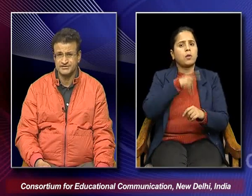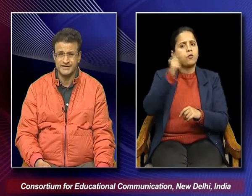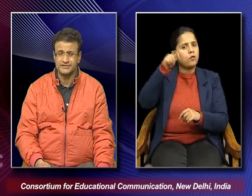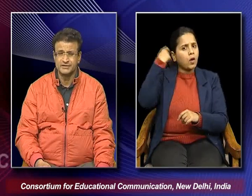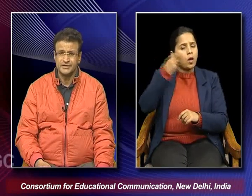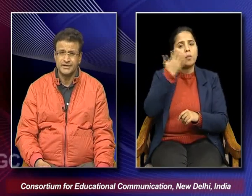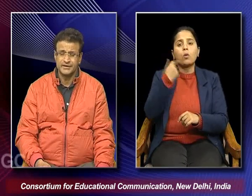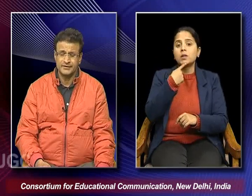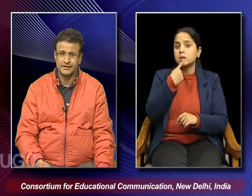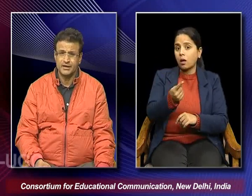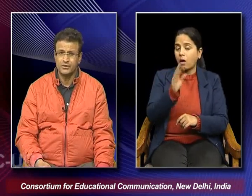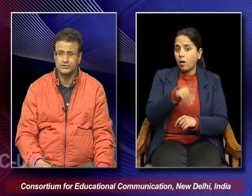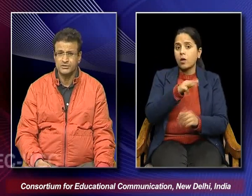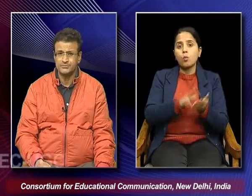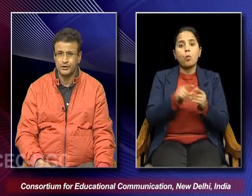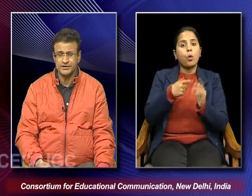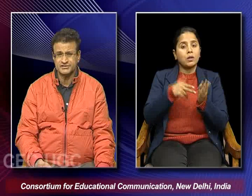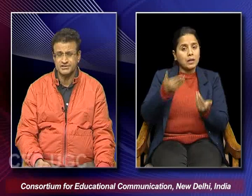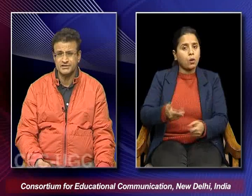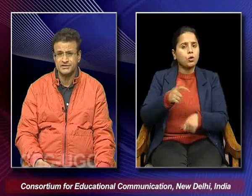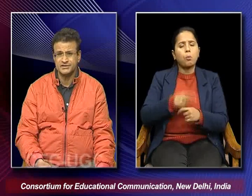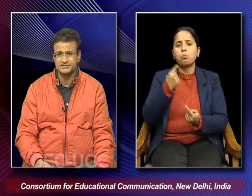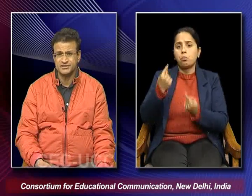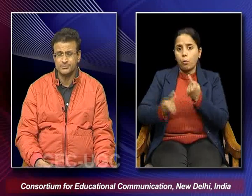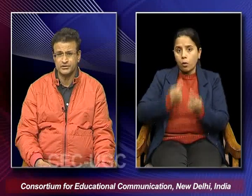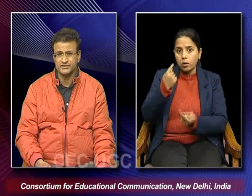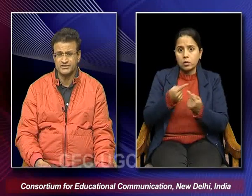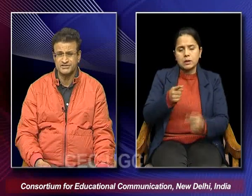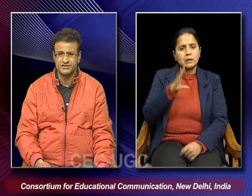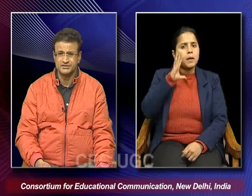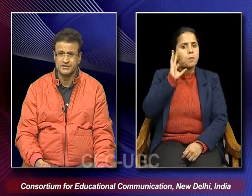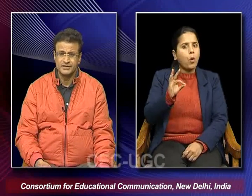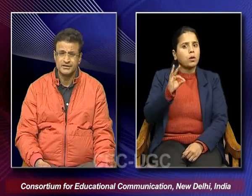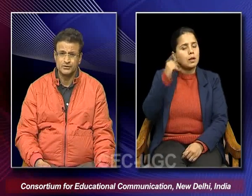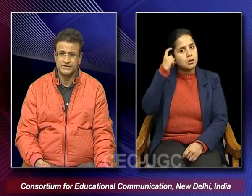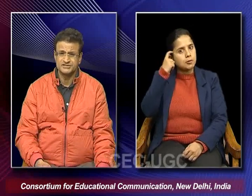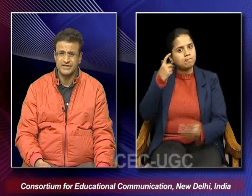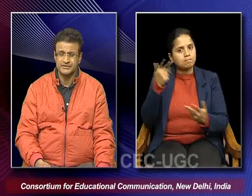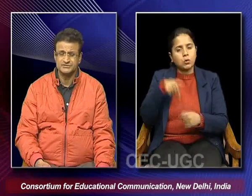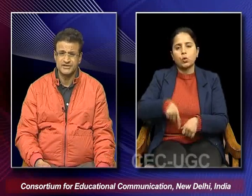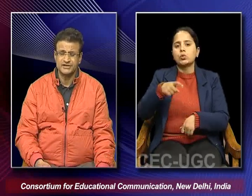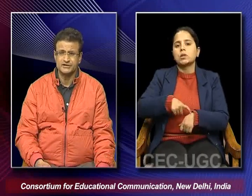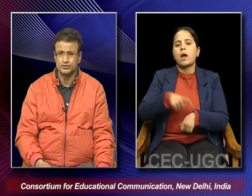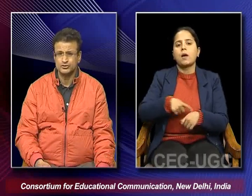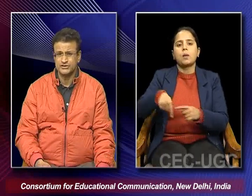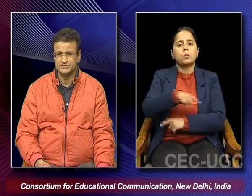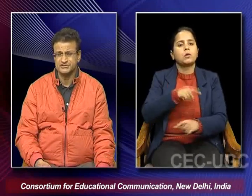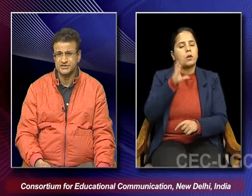being set, and how the politics is an important concern in today's times,